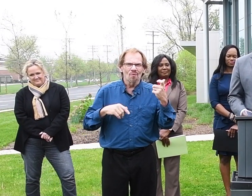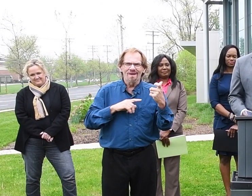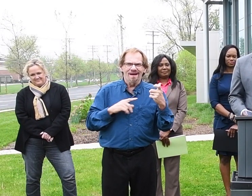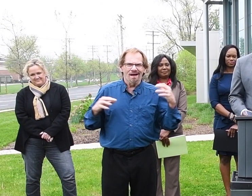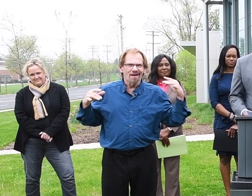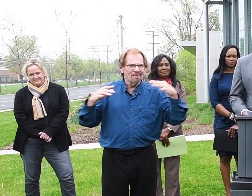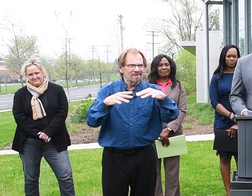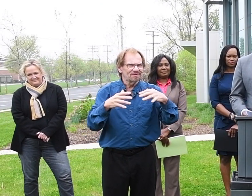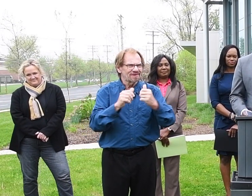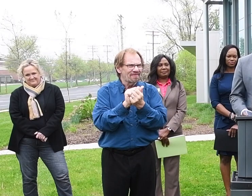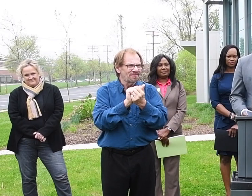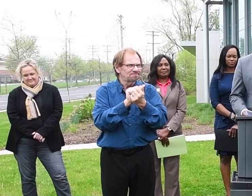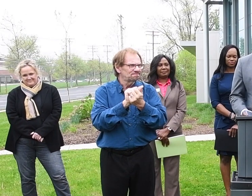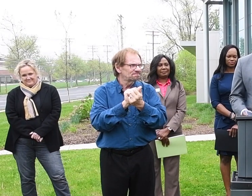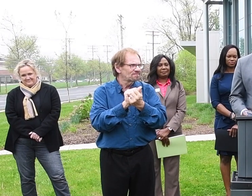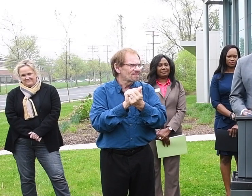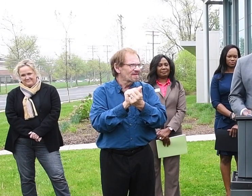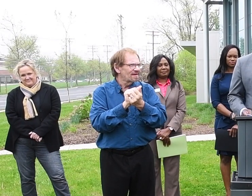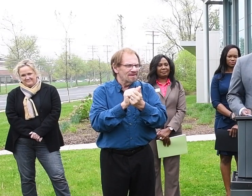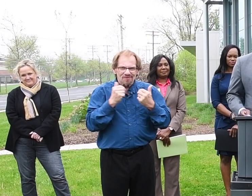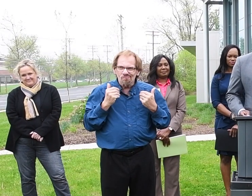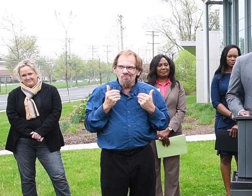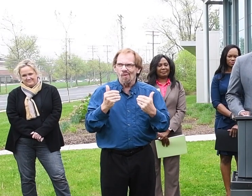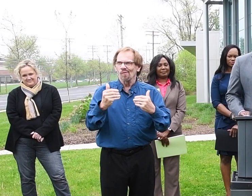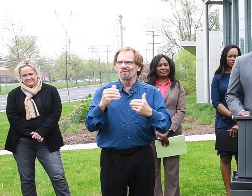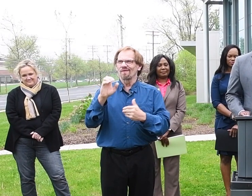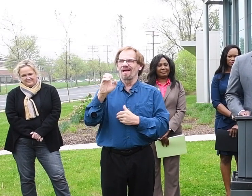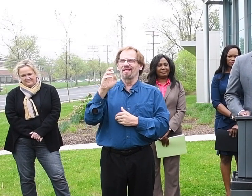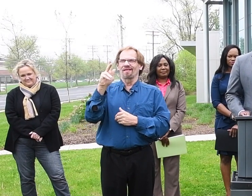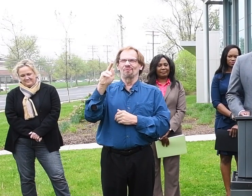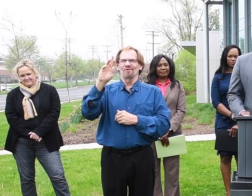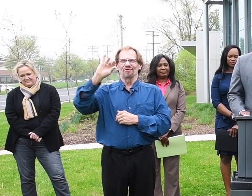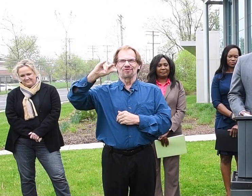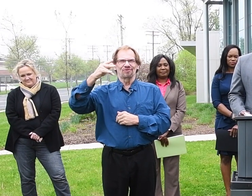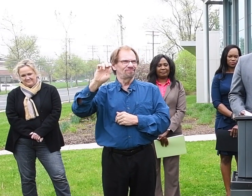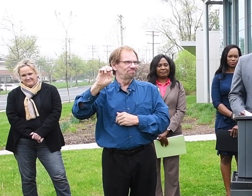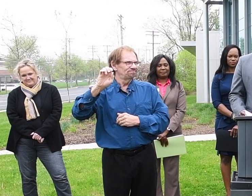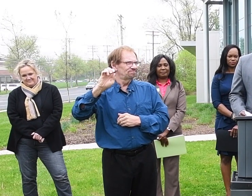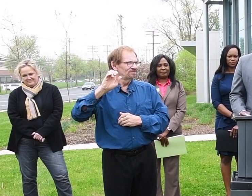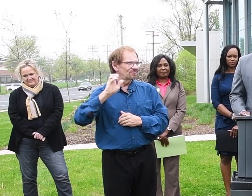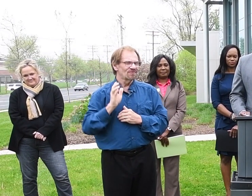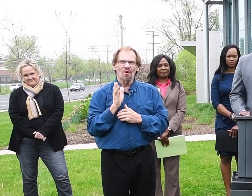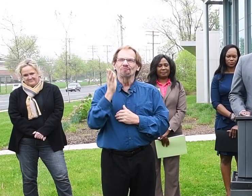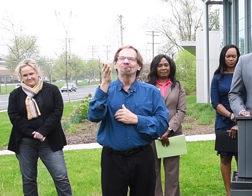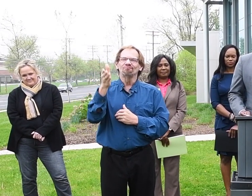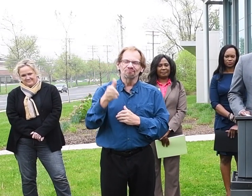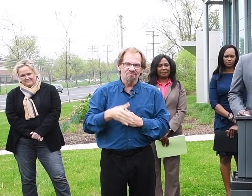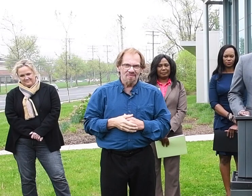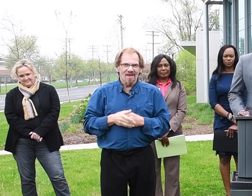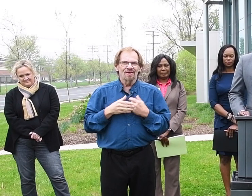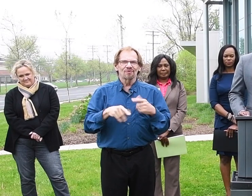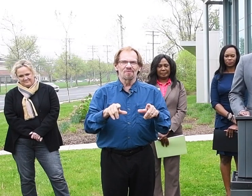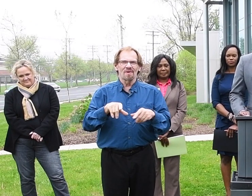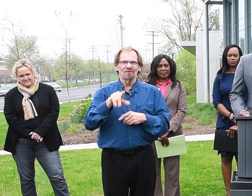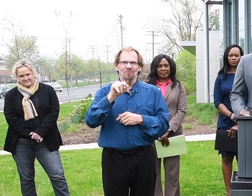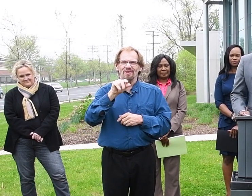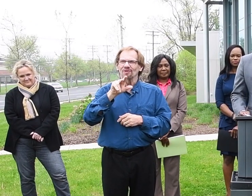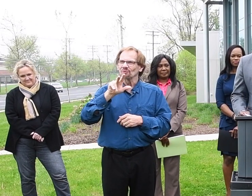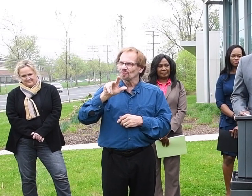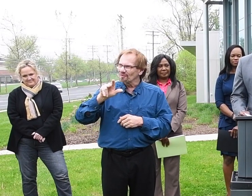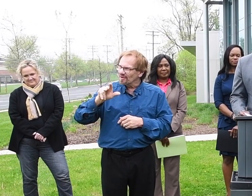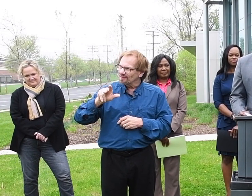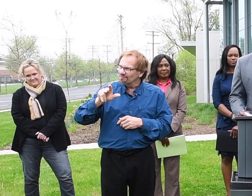coming together to move Elkridge forward. During my 2023 State of the County address,